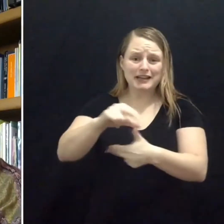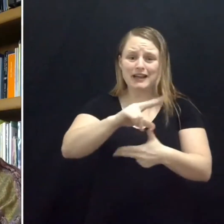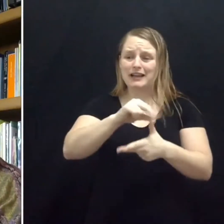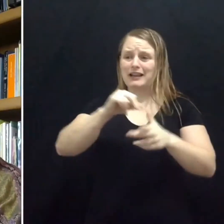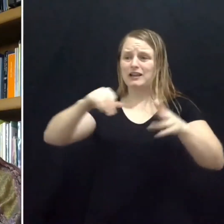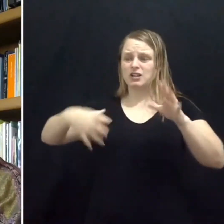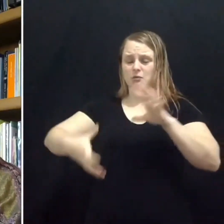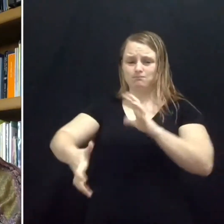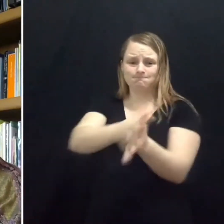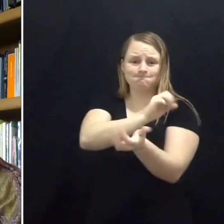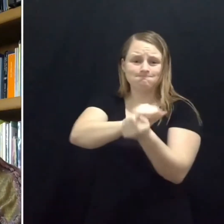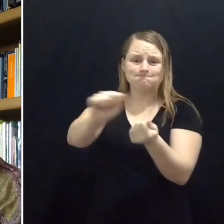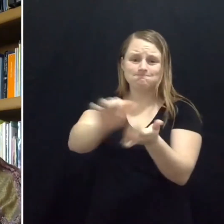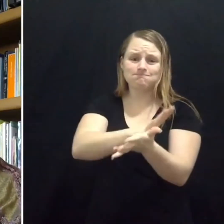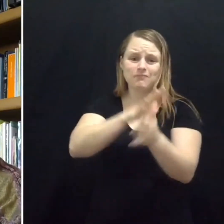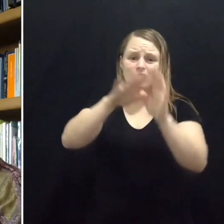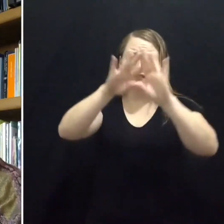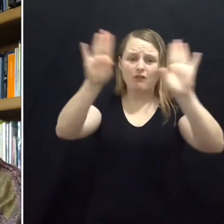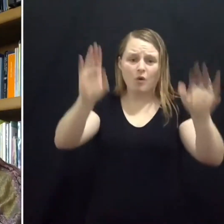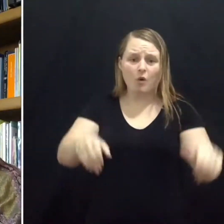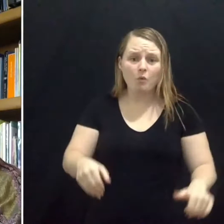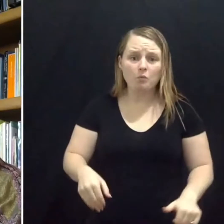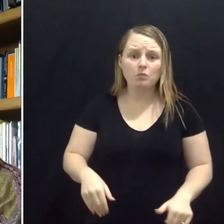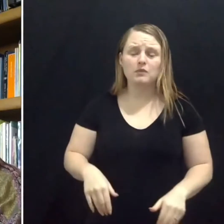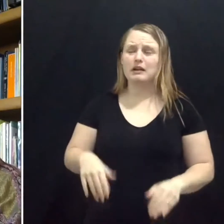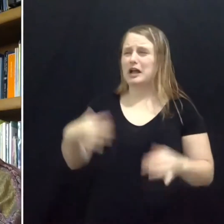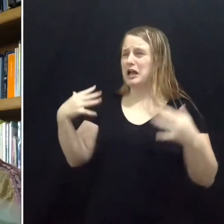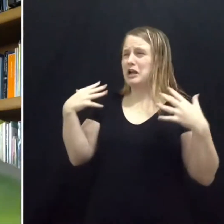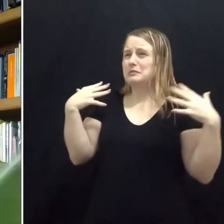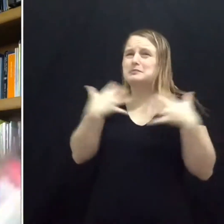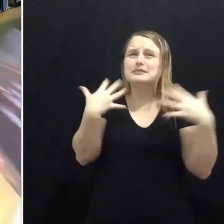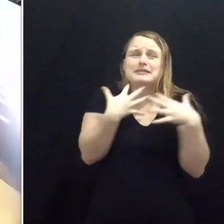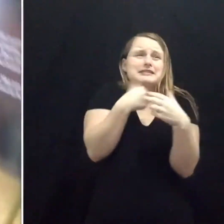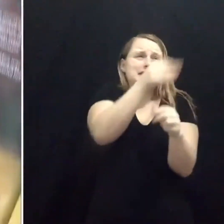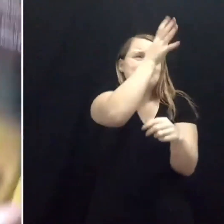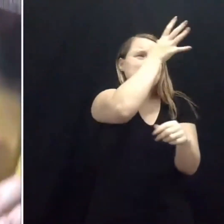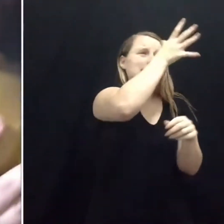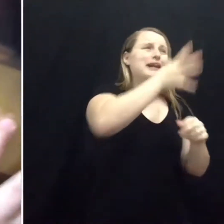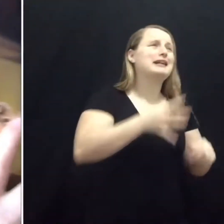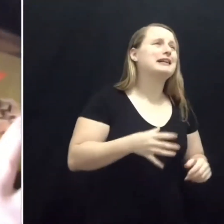home. "I'm scared, Papa," she said.